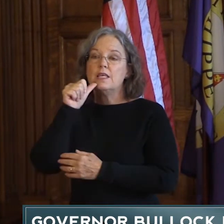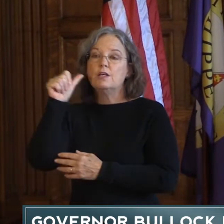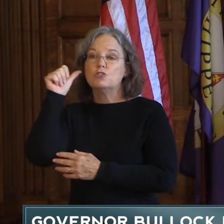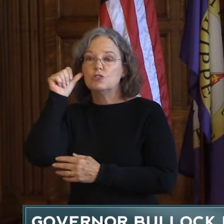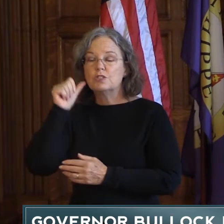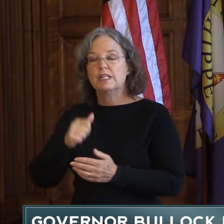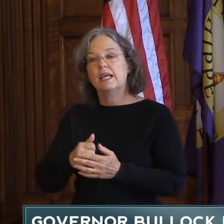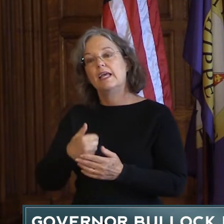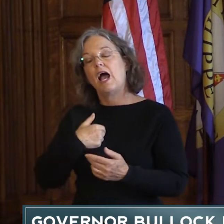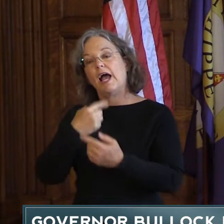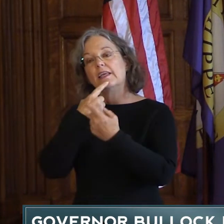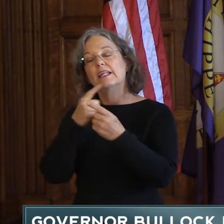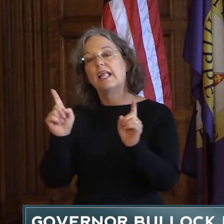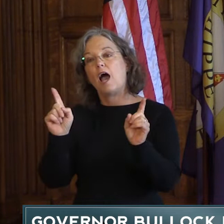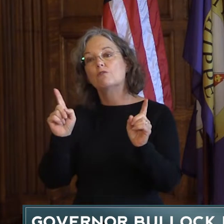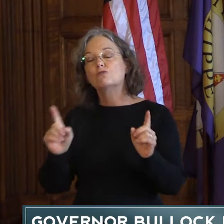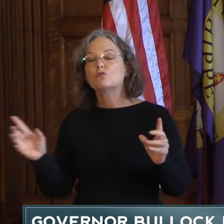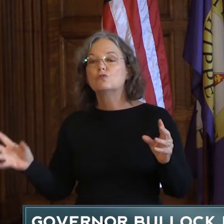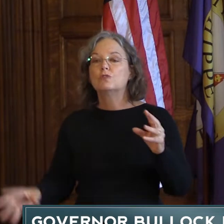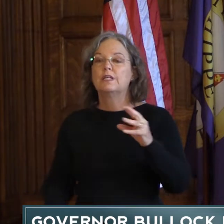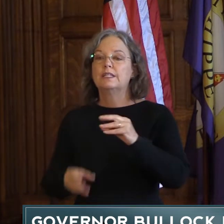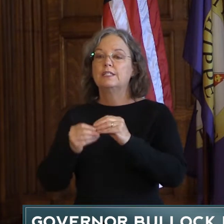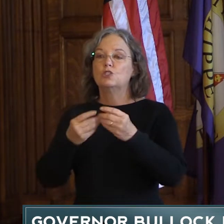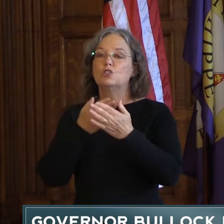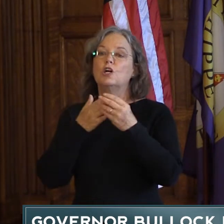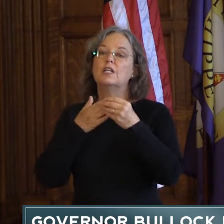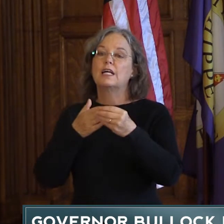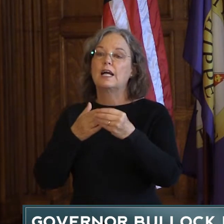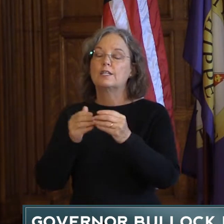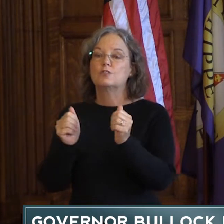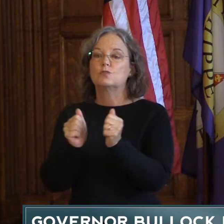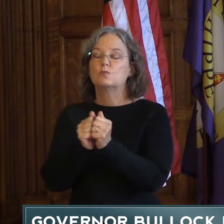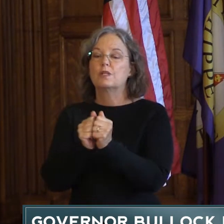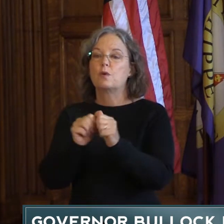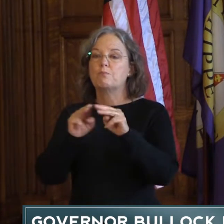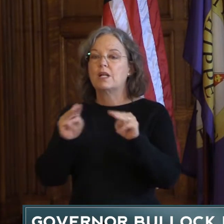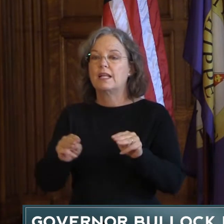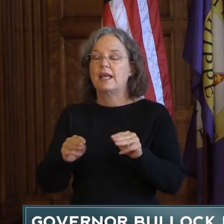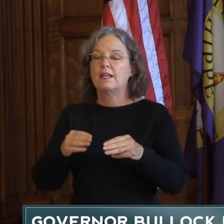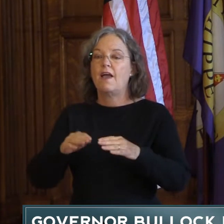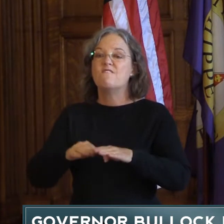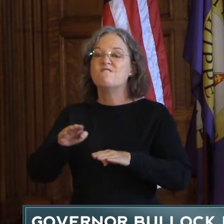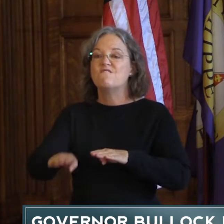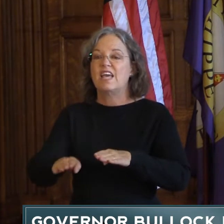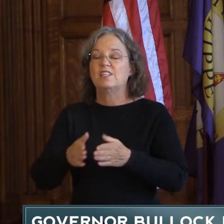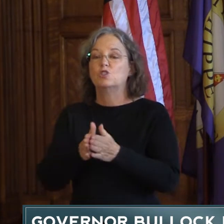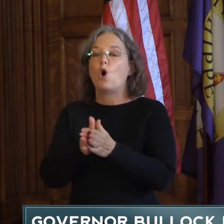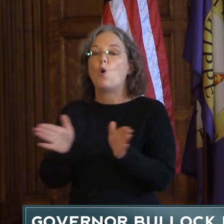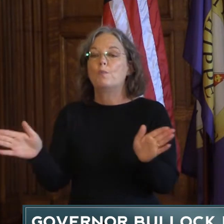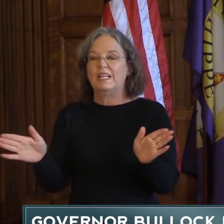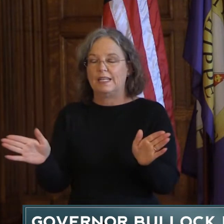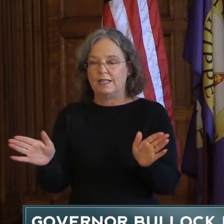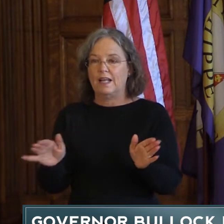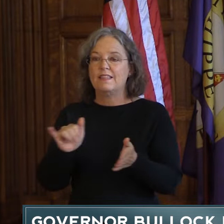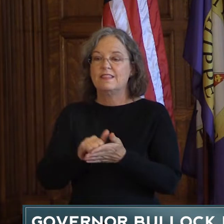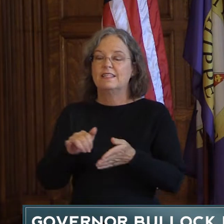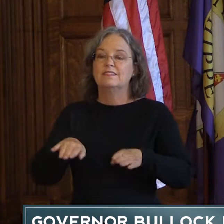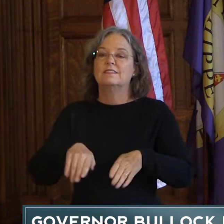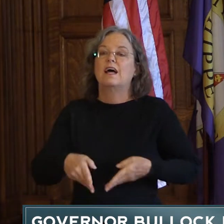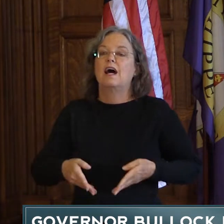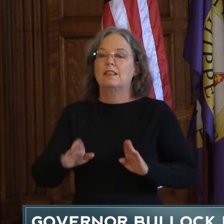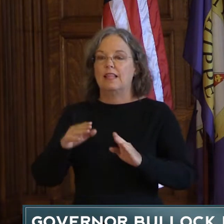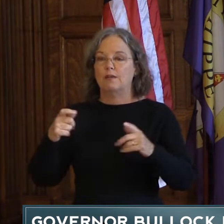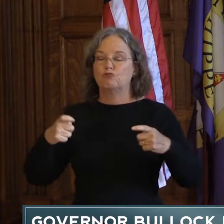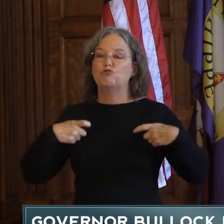Yesterday, I announced additional guidance under Montana's phased reopening plans. The guidance allows gyms and fitness